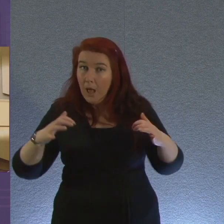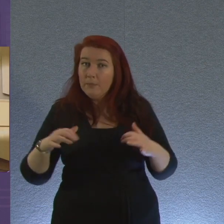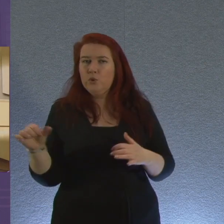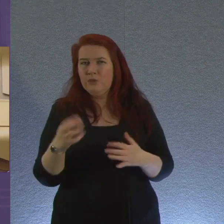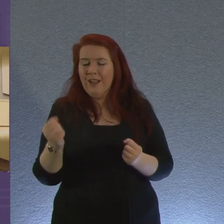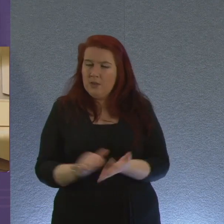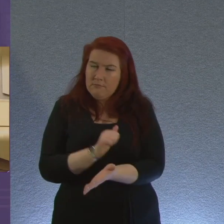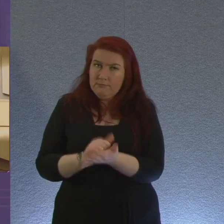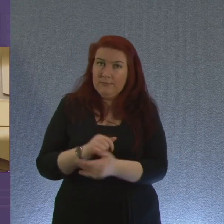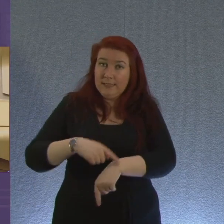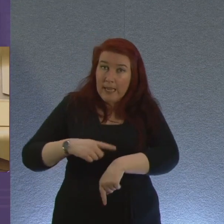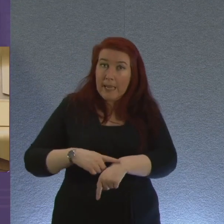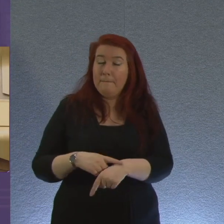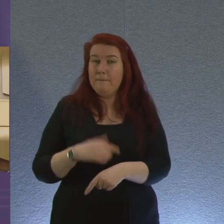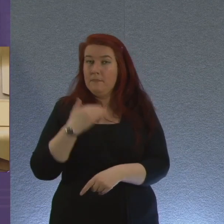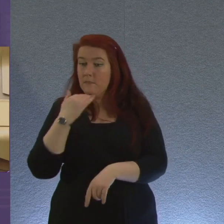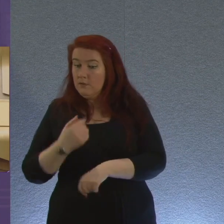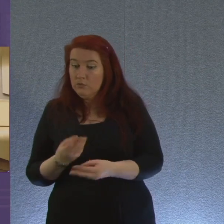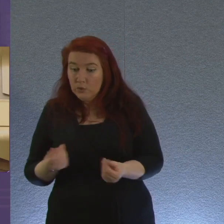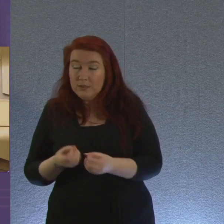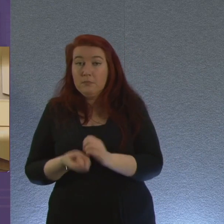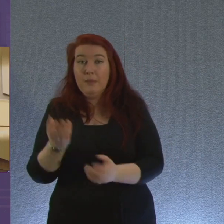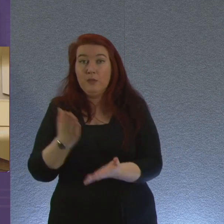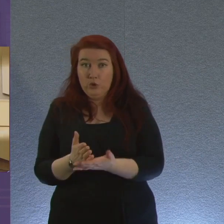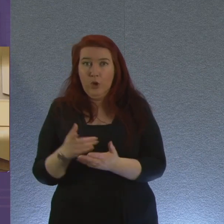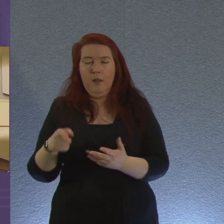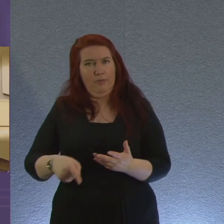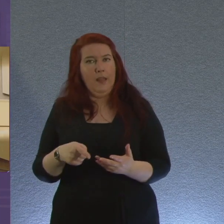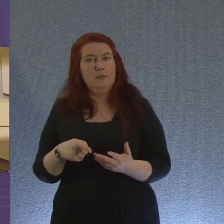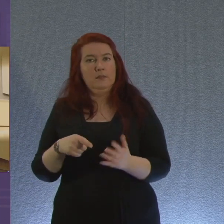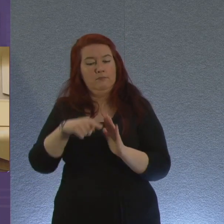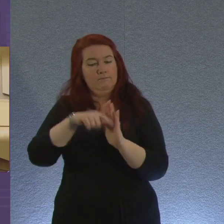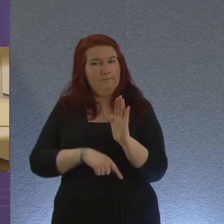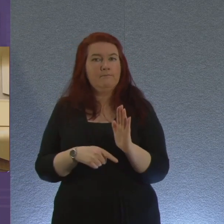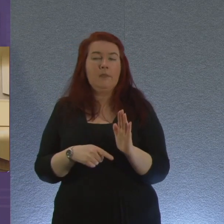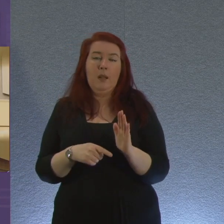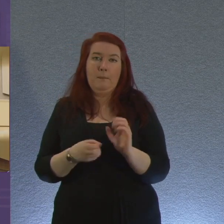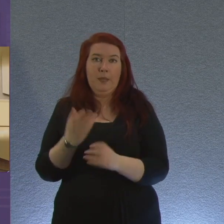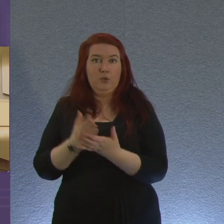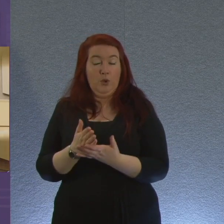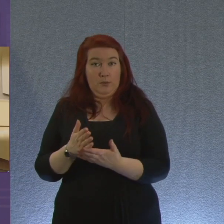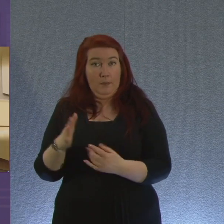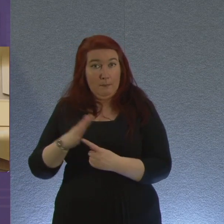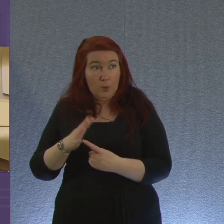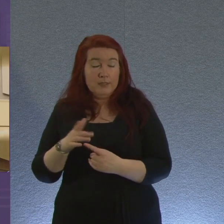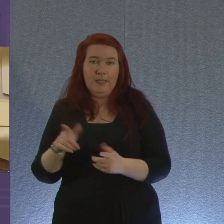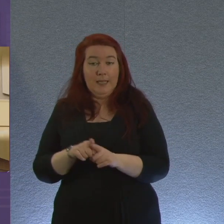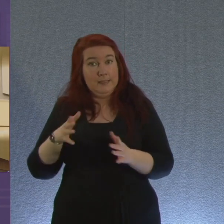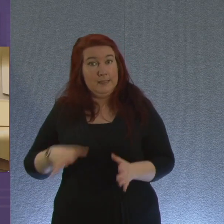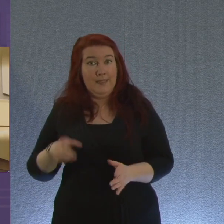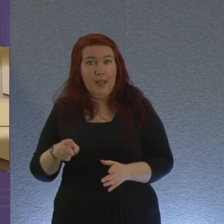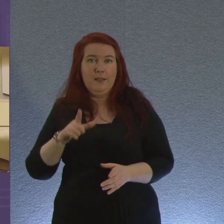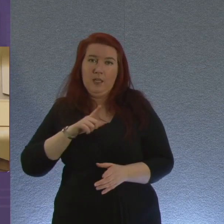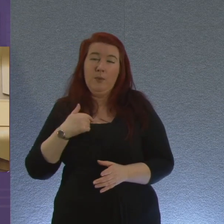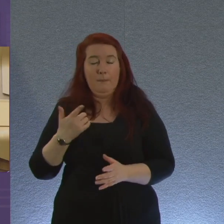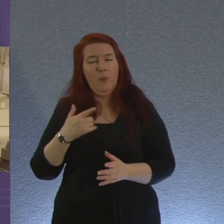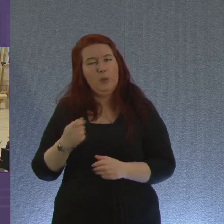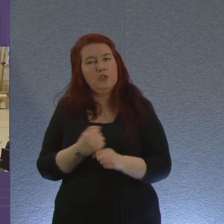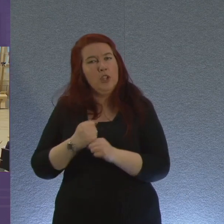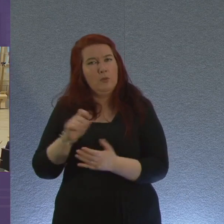the powers contained in this bill remain proportionate and necessary. In that context, Greens will be voting for the general principles of the bill. Thank